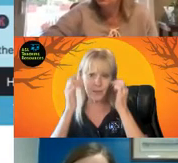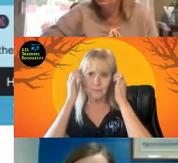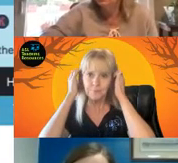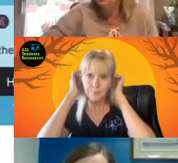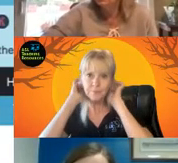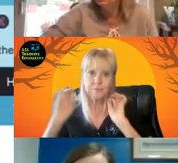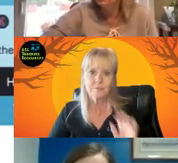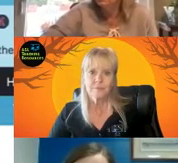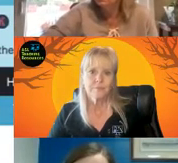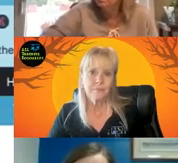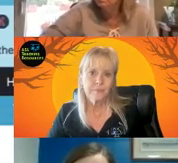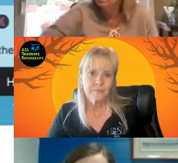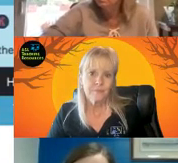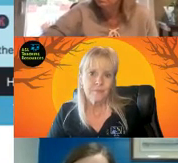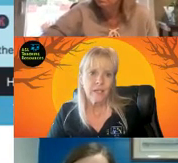add to it.